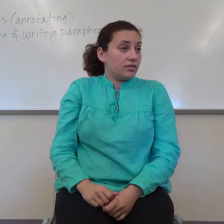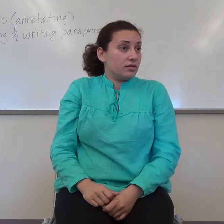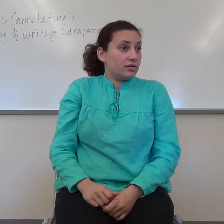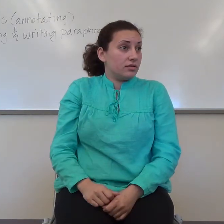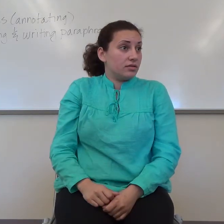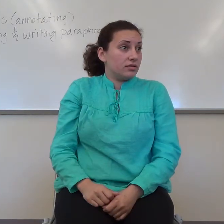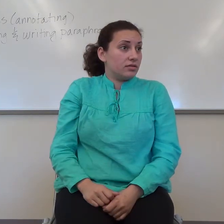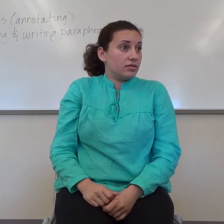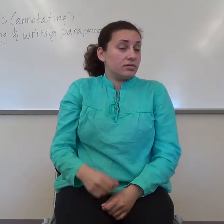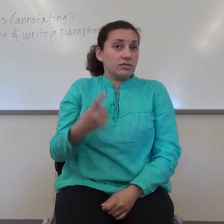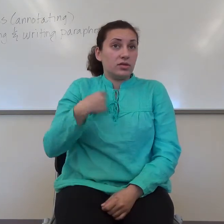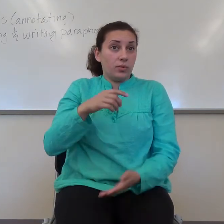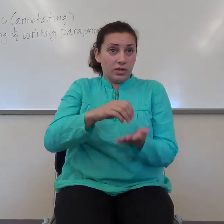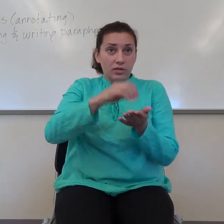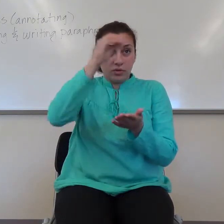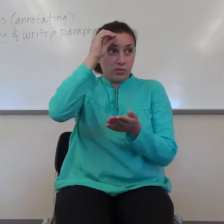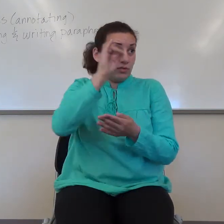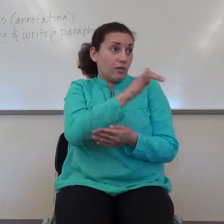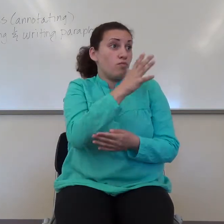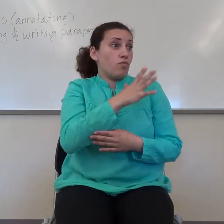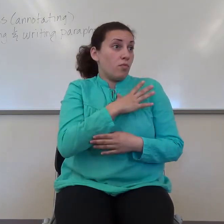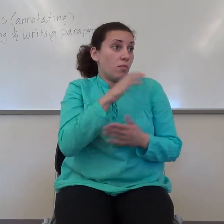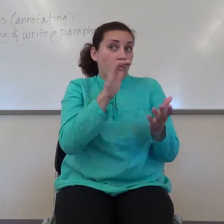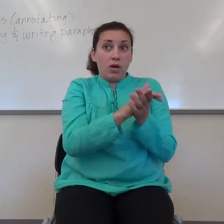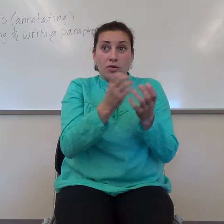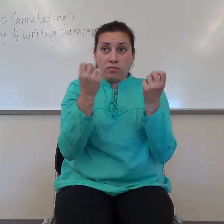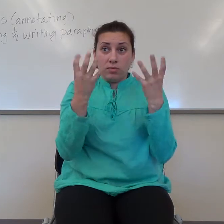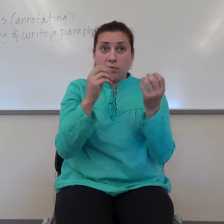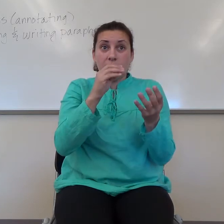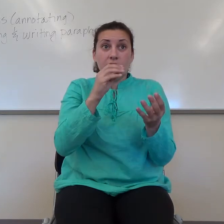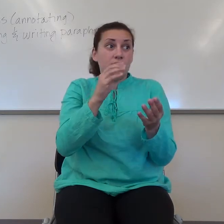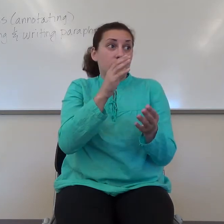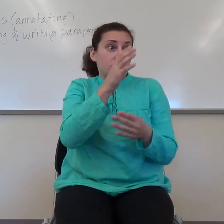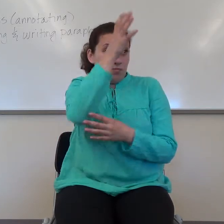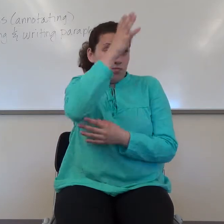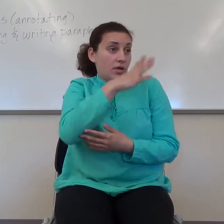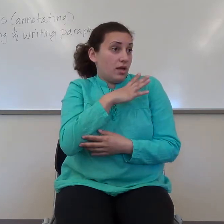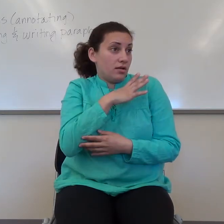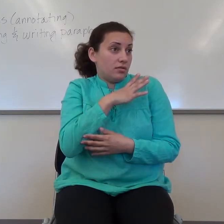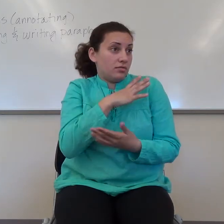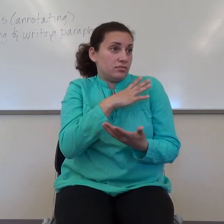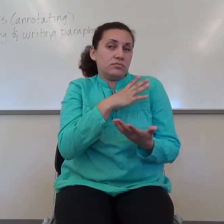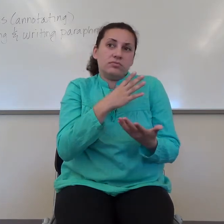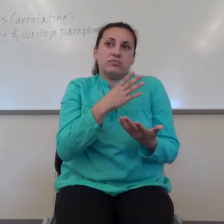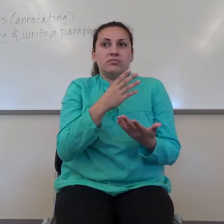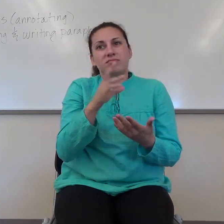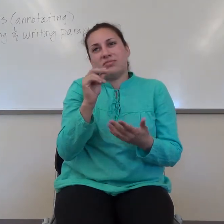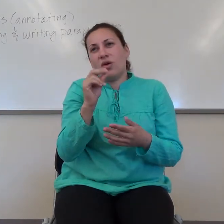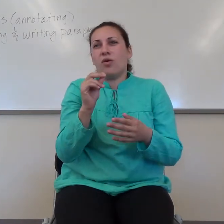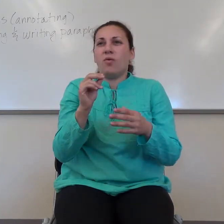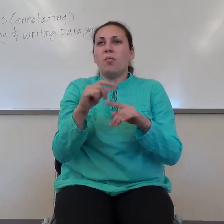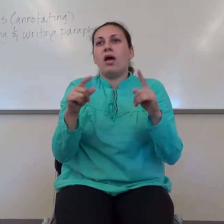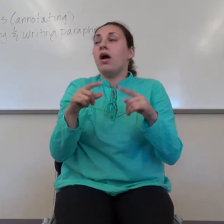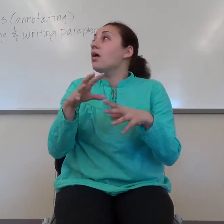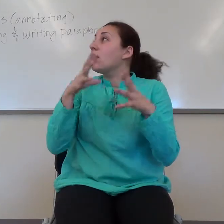Did we learn that about her in the reading about Mary Surratt? No. So a lot of people circled this, okay?